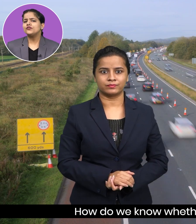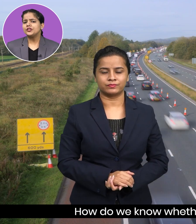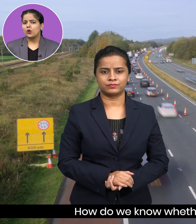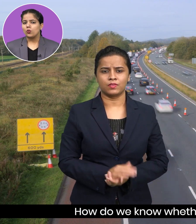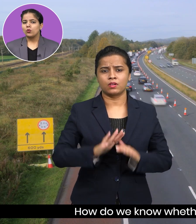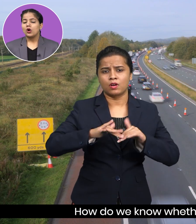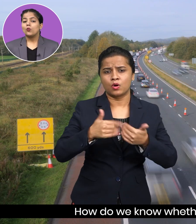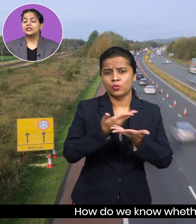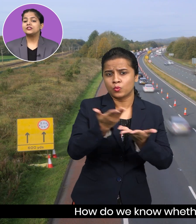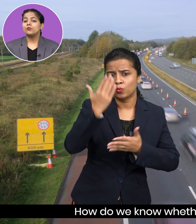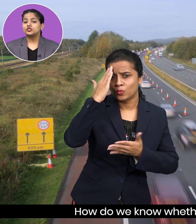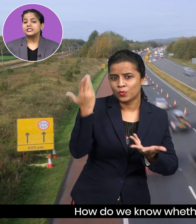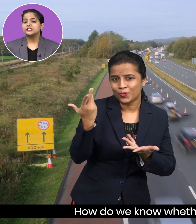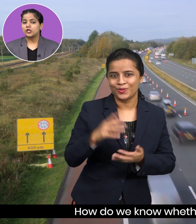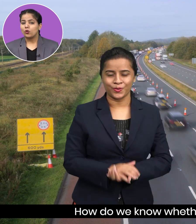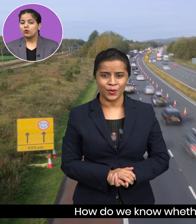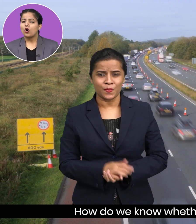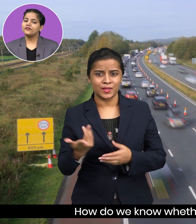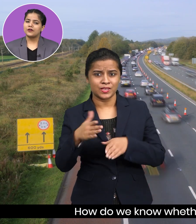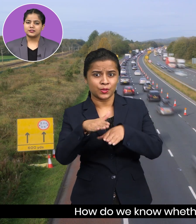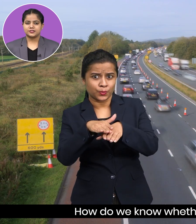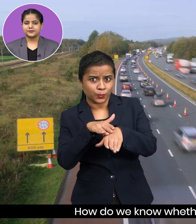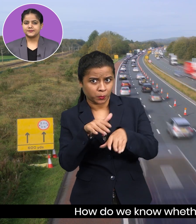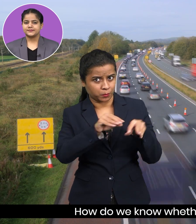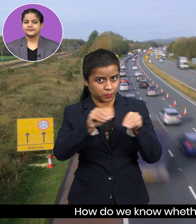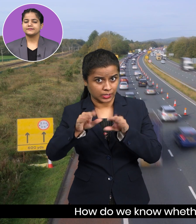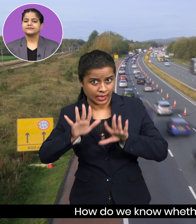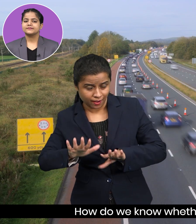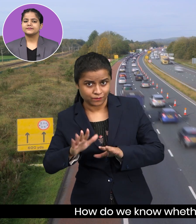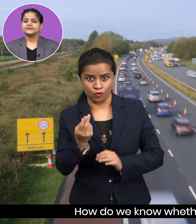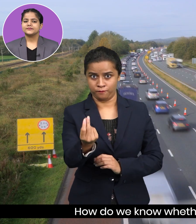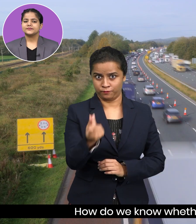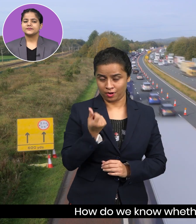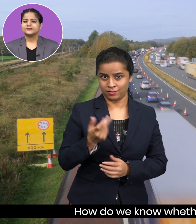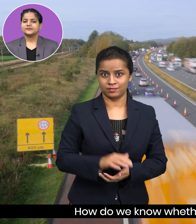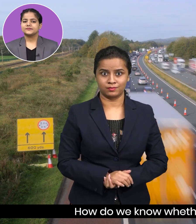How do we know whether the motion is slow or fast?